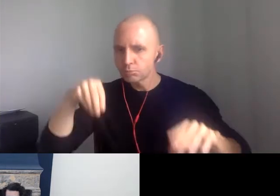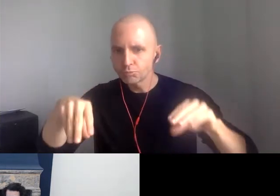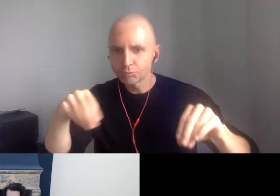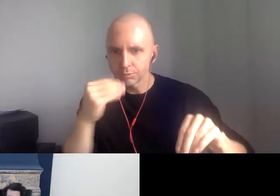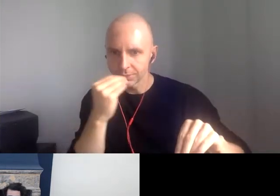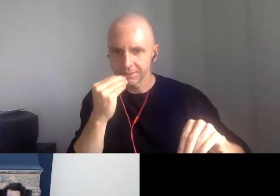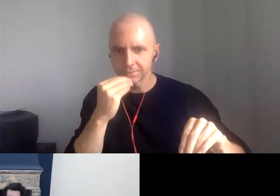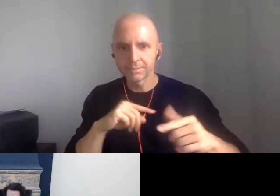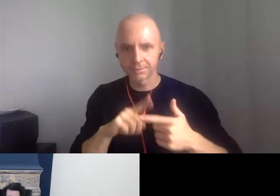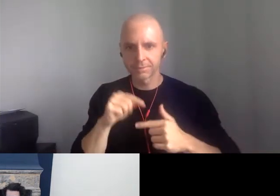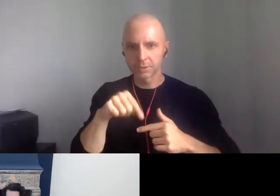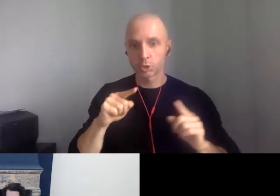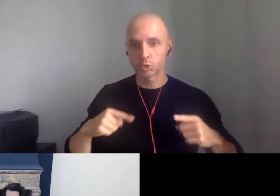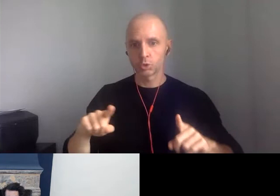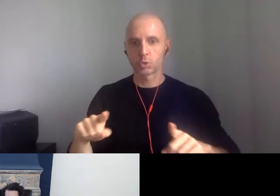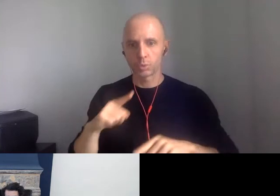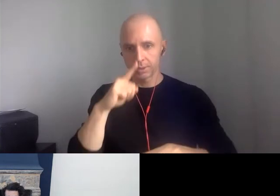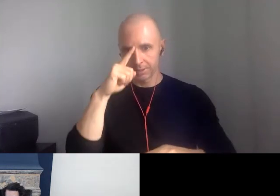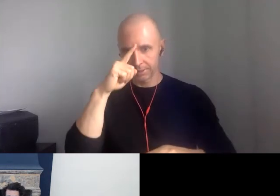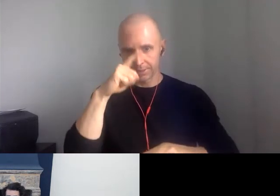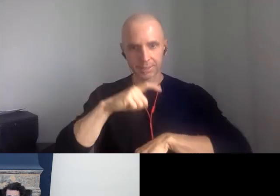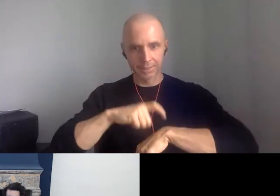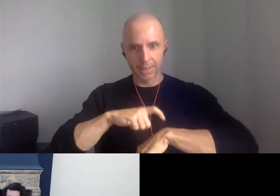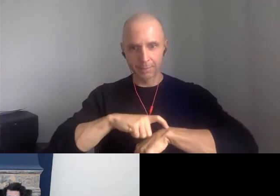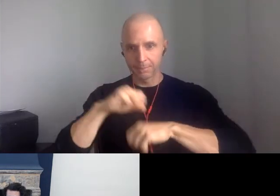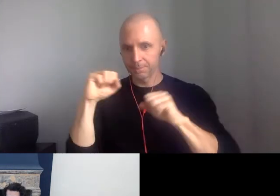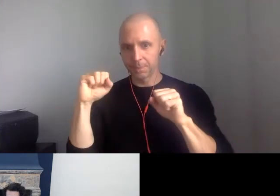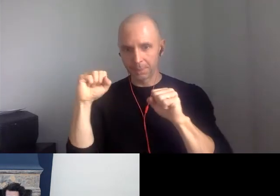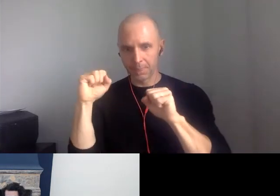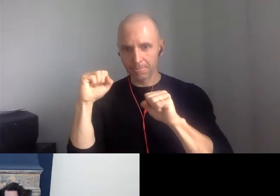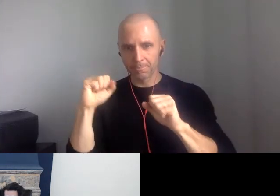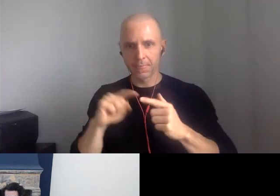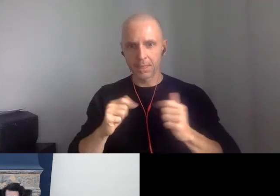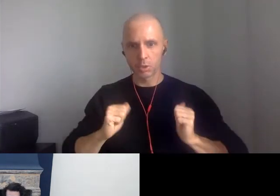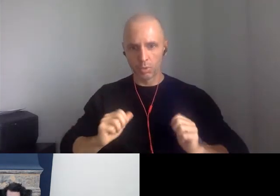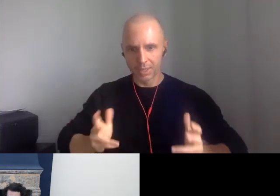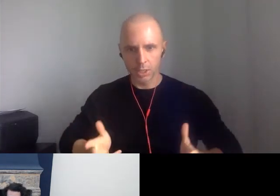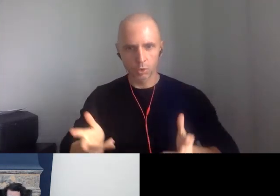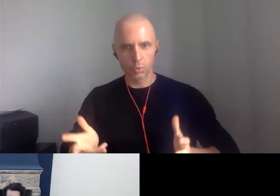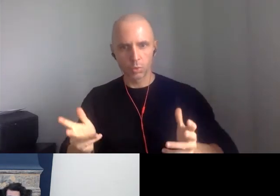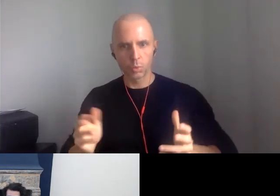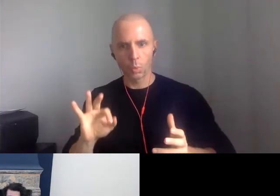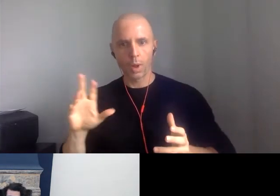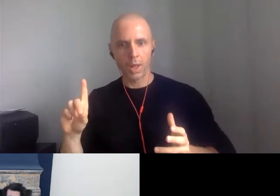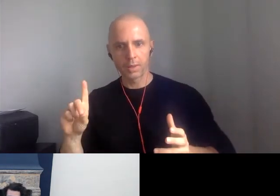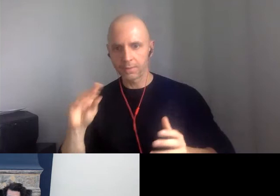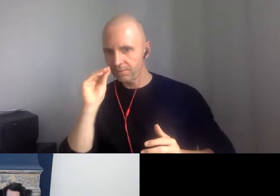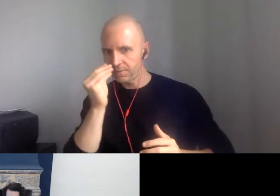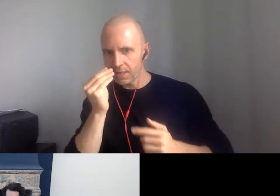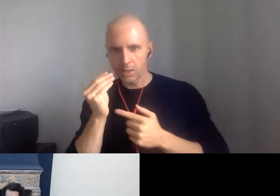to encourage the ideal environment for the establishment of wildflowers and enhance our rich and diverse meadows.